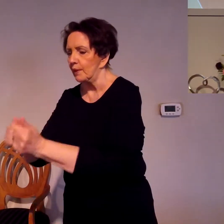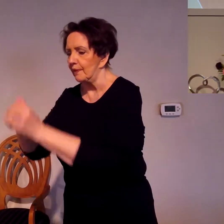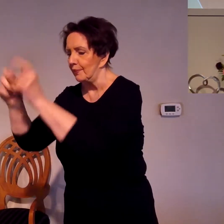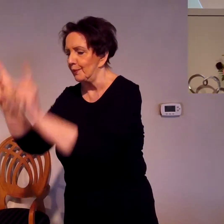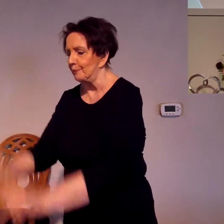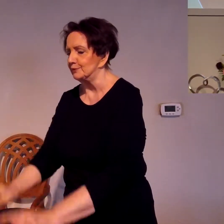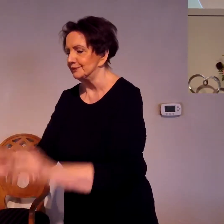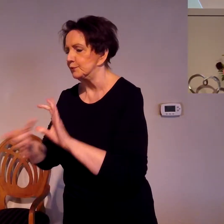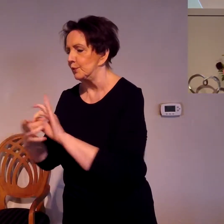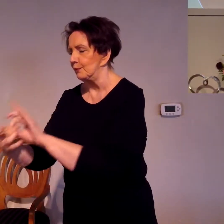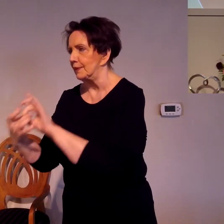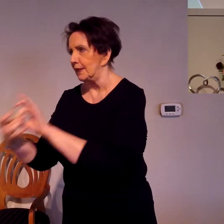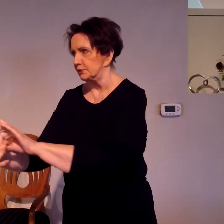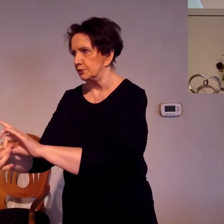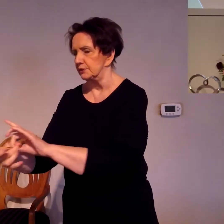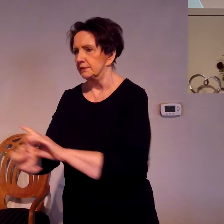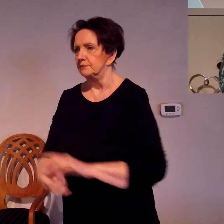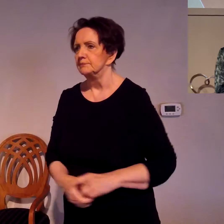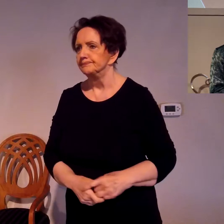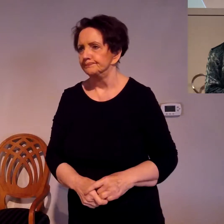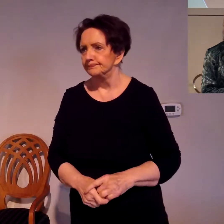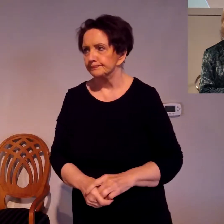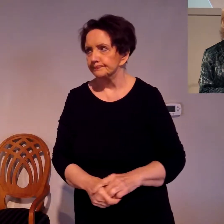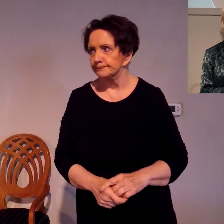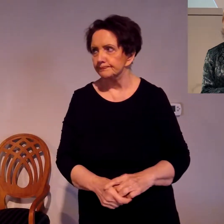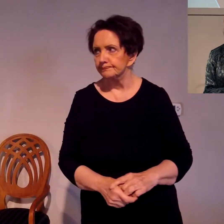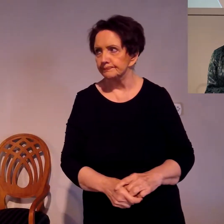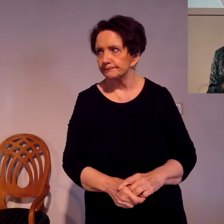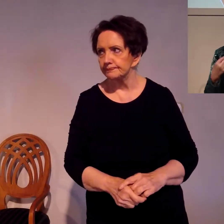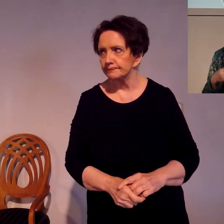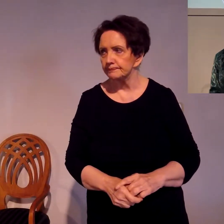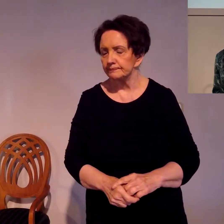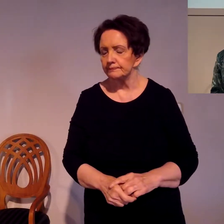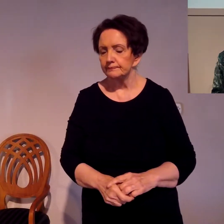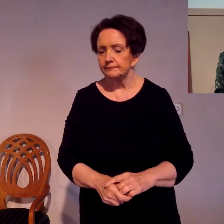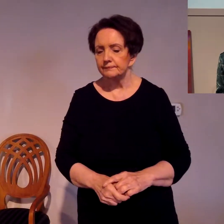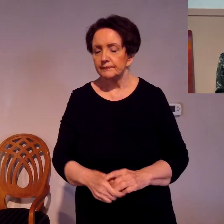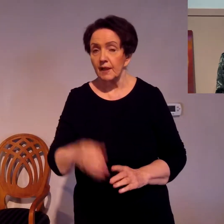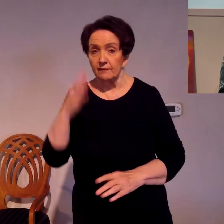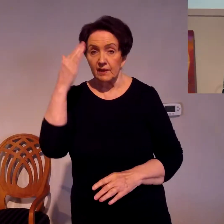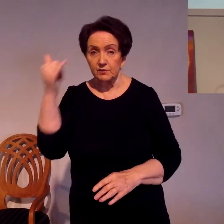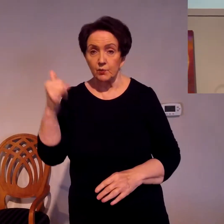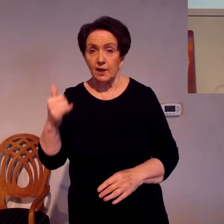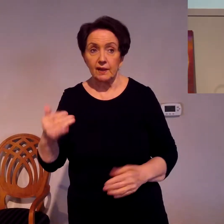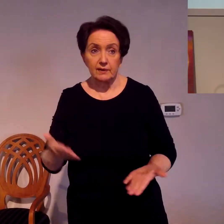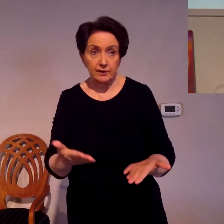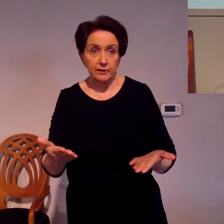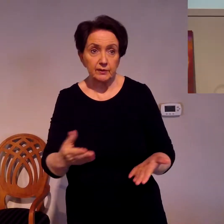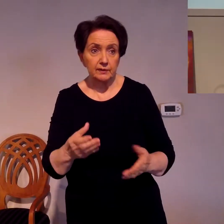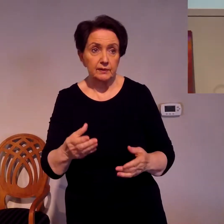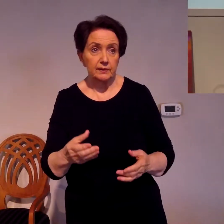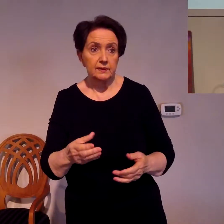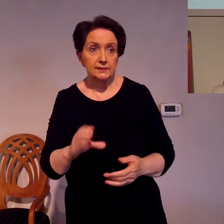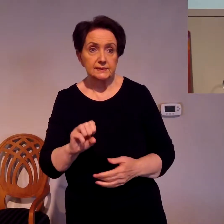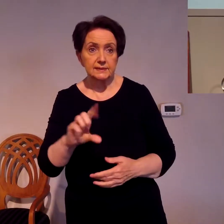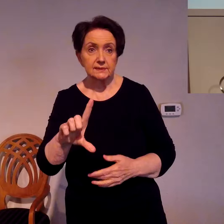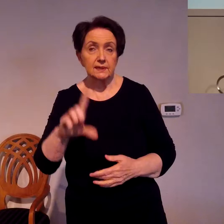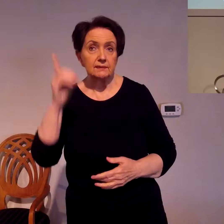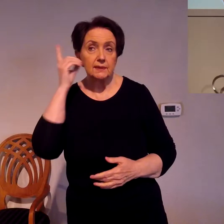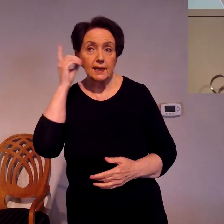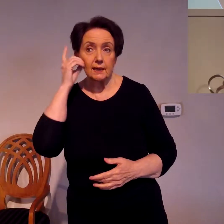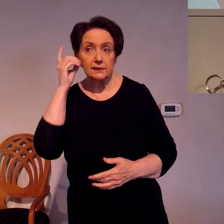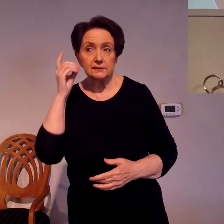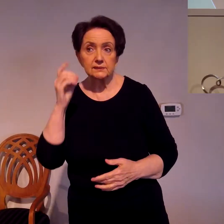with whom that situation or whatever it is going on. Which is why here at CSLDallas, one of our guiding principles is